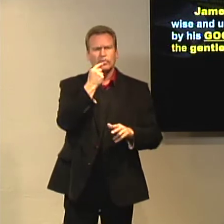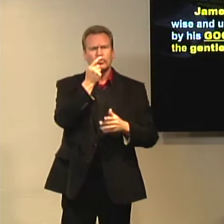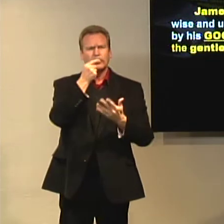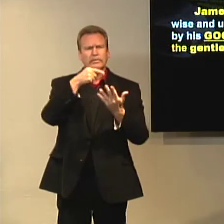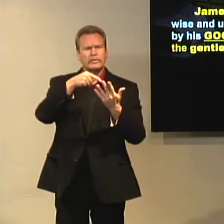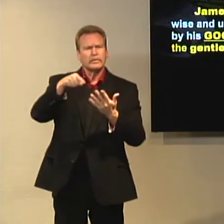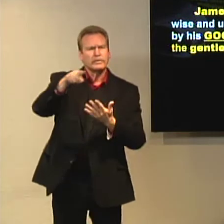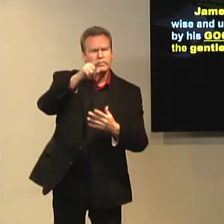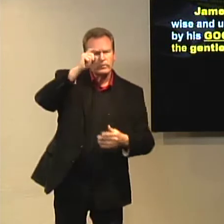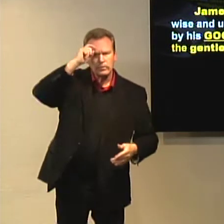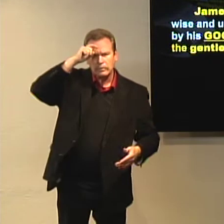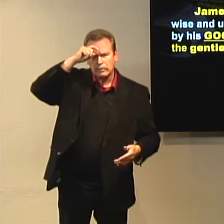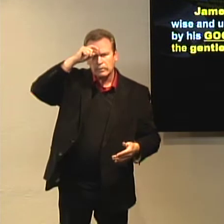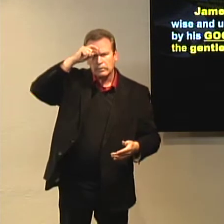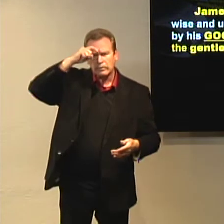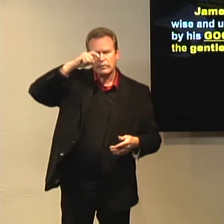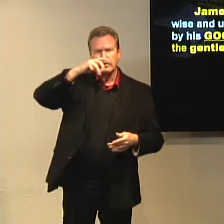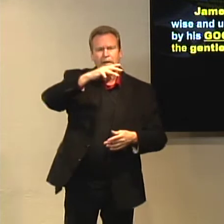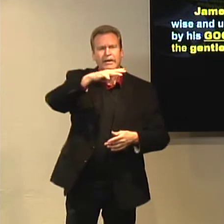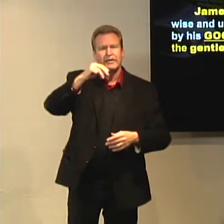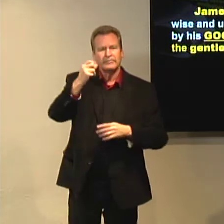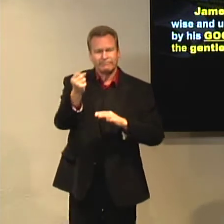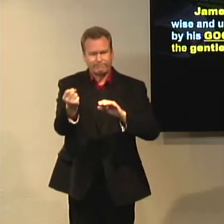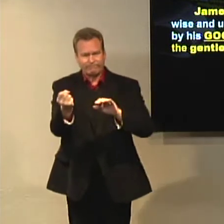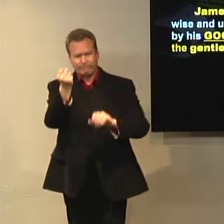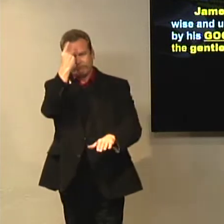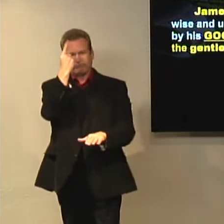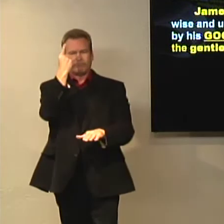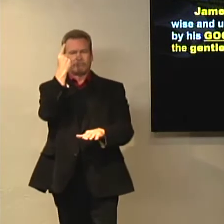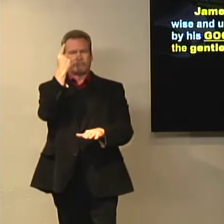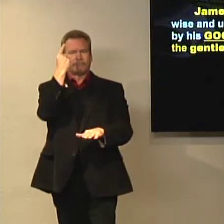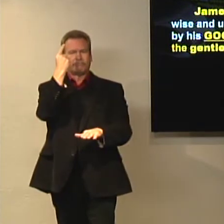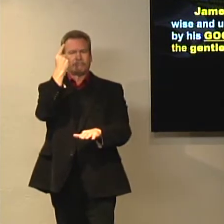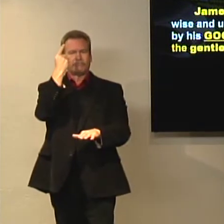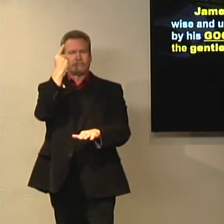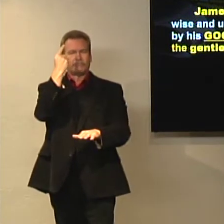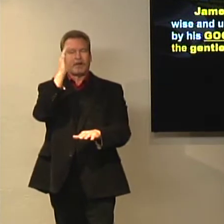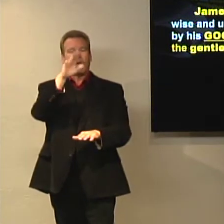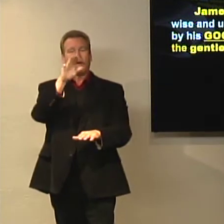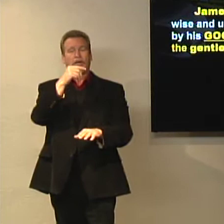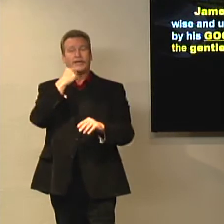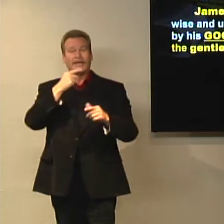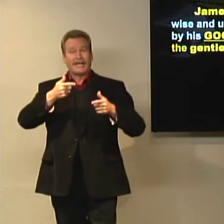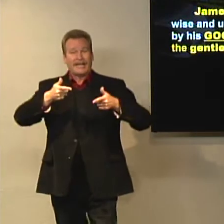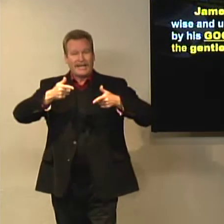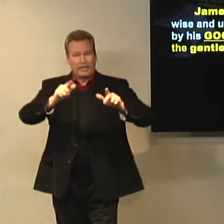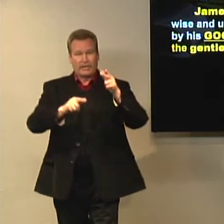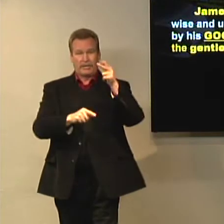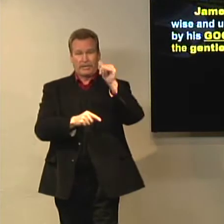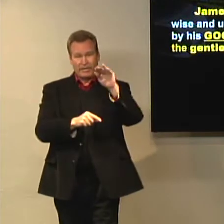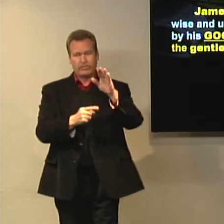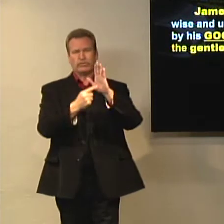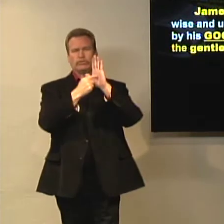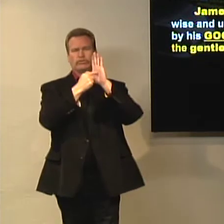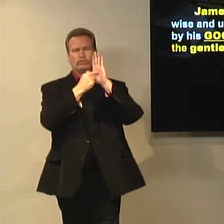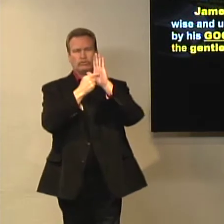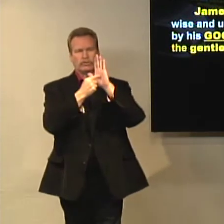chapter 3, verse 13, it says, who among you is wise and understanding? Let him show by his